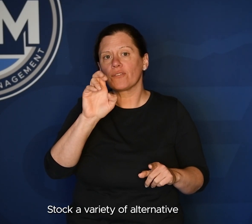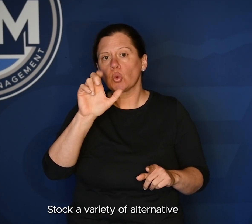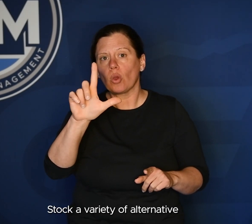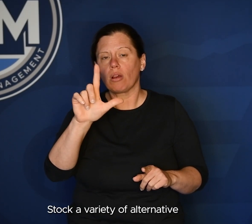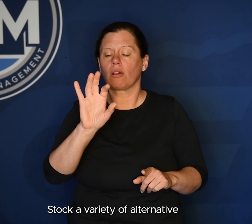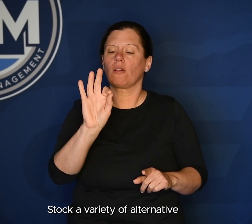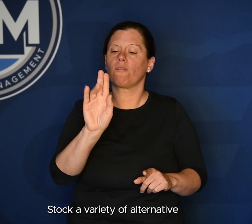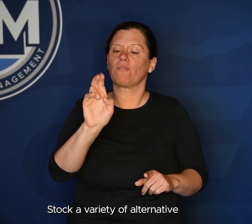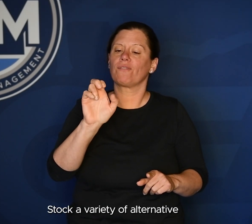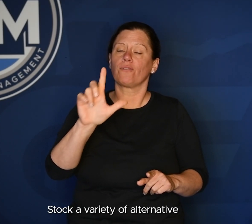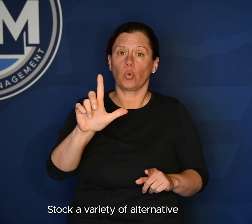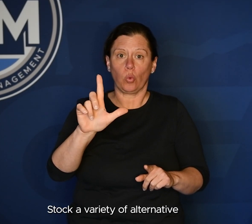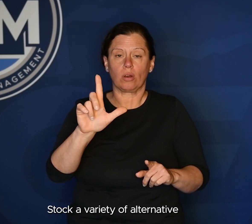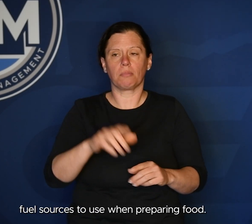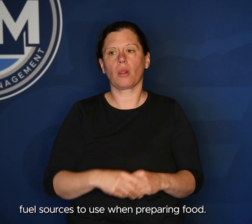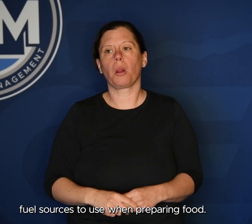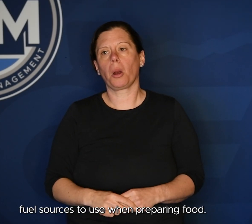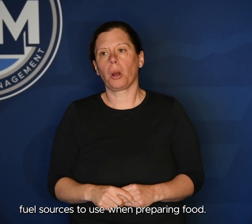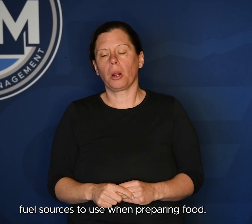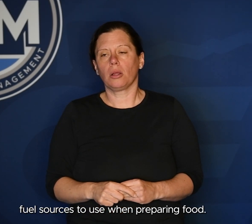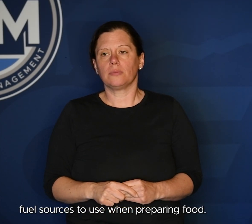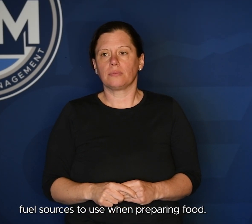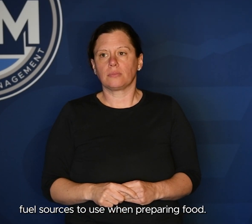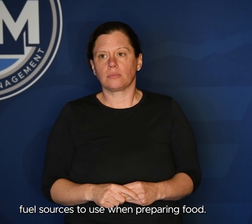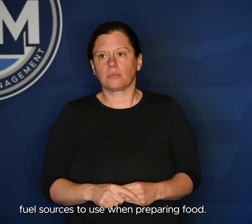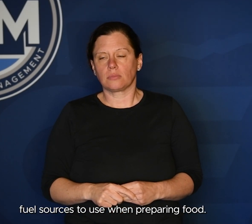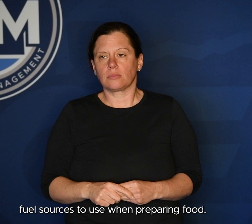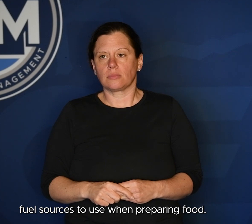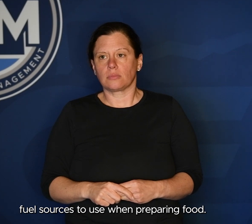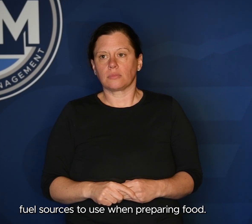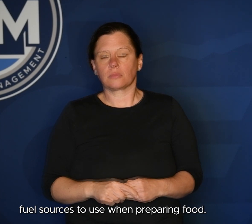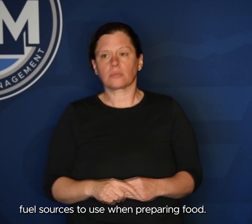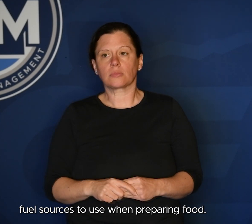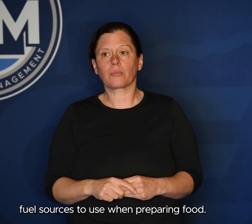Stock a variety of alternative fuel sources to use when preparing food,